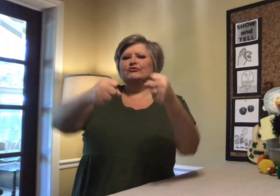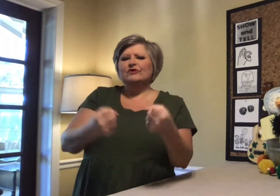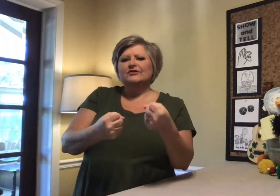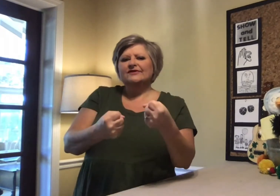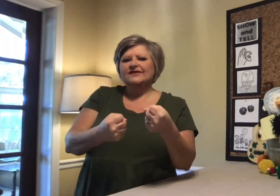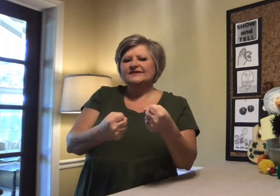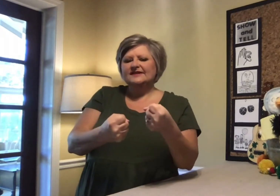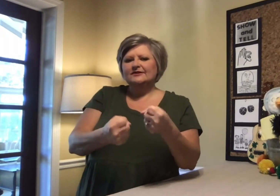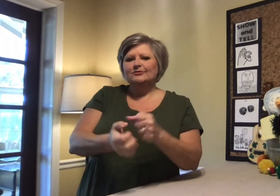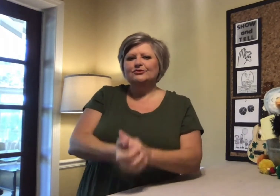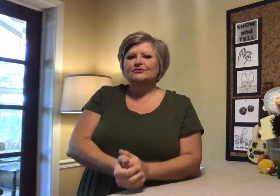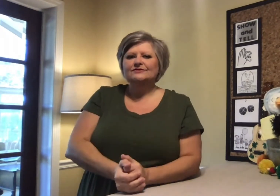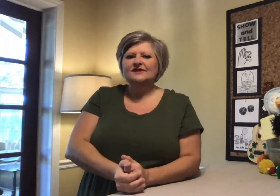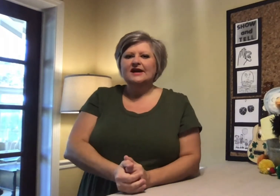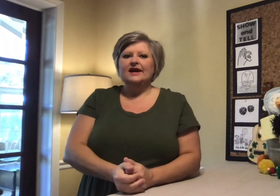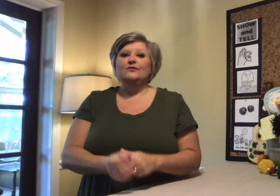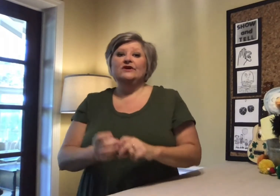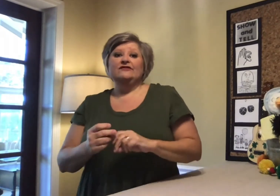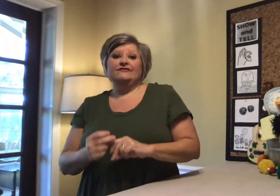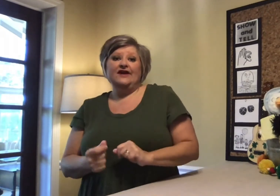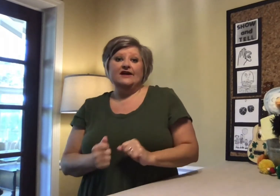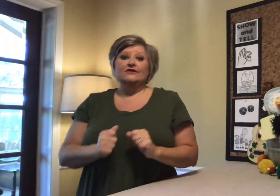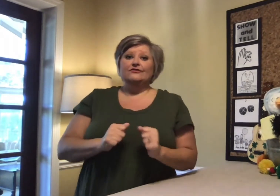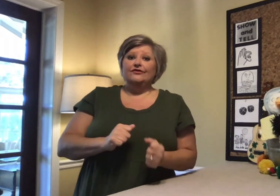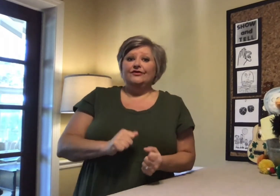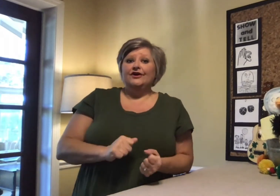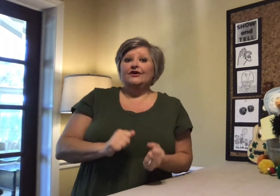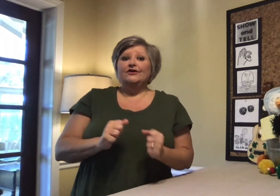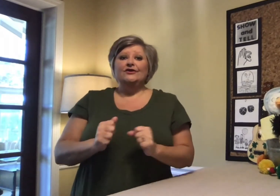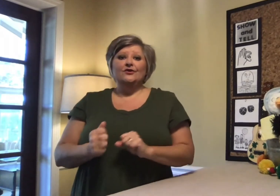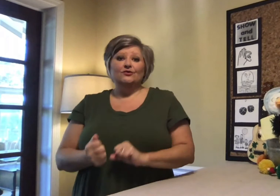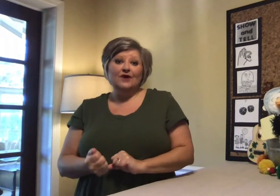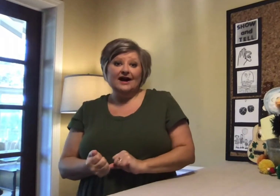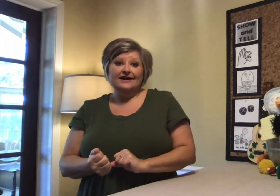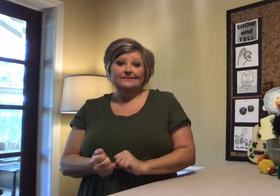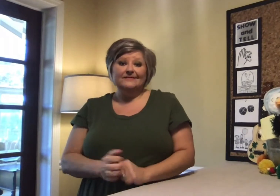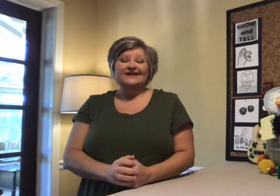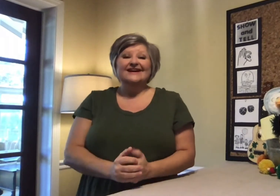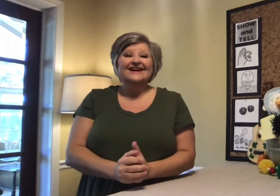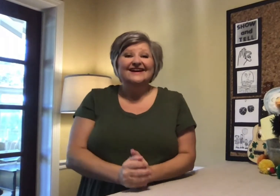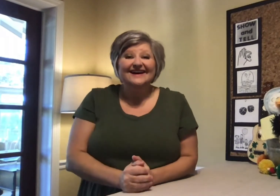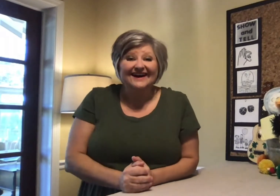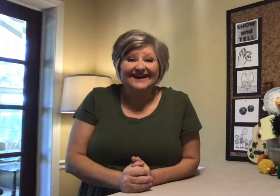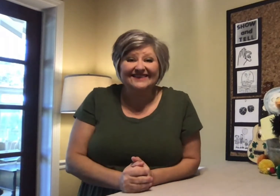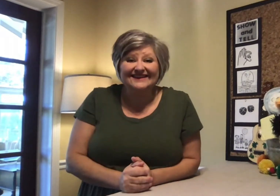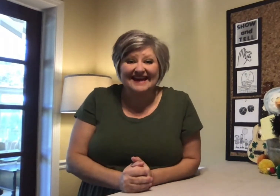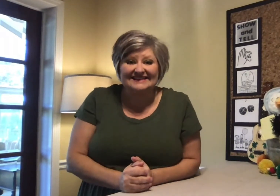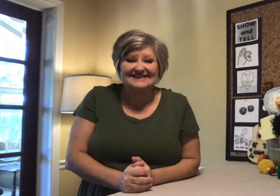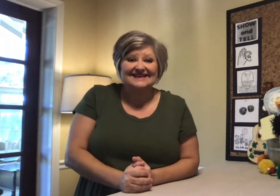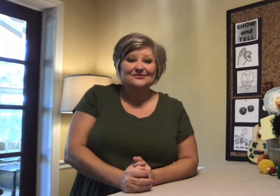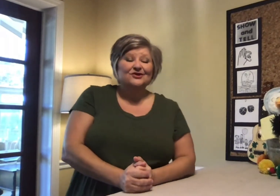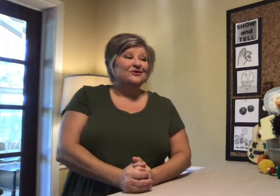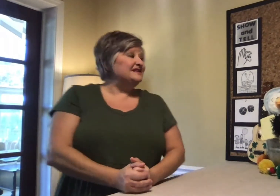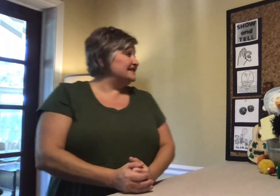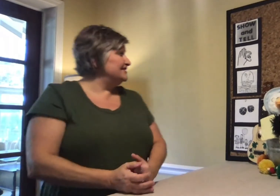broke the syllables, and we found the rhyme. The next thing we're going to